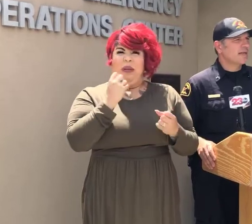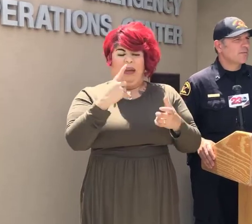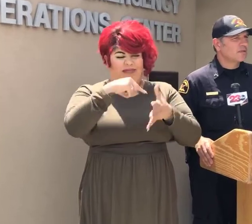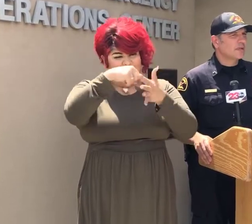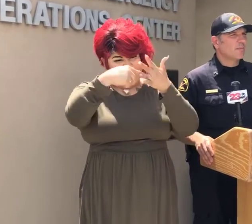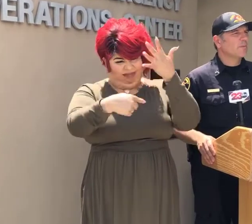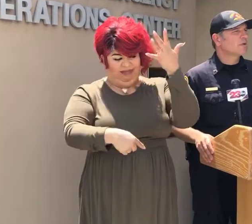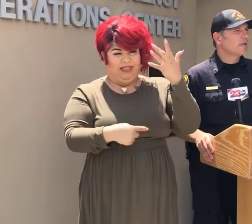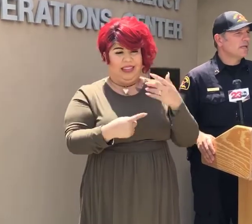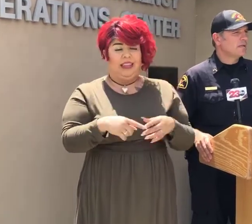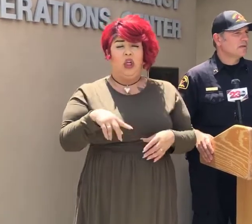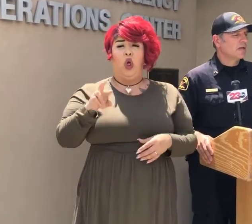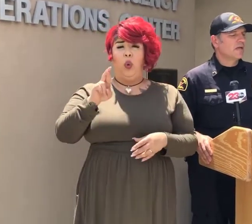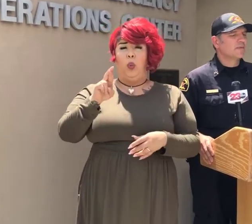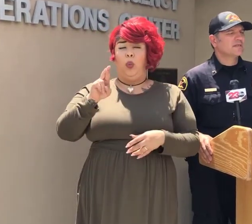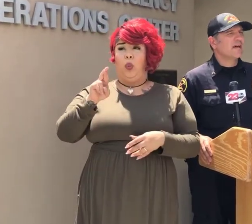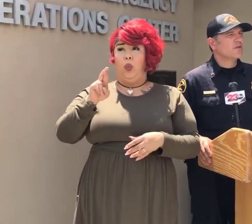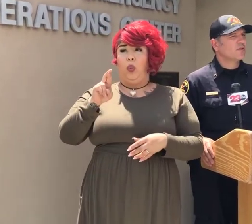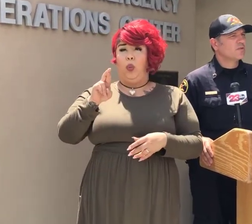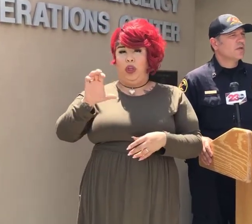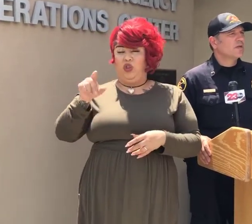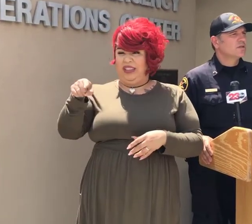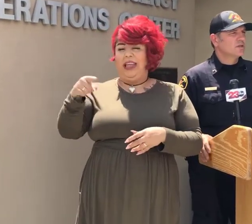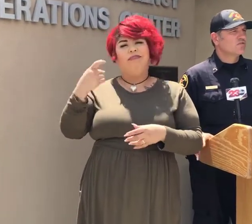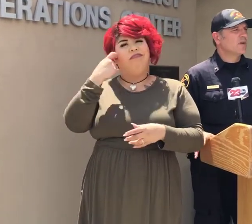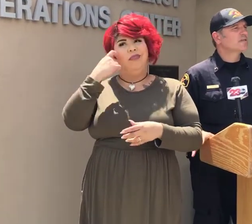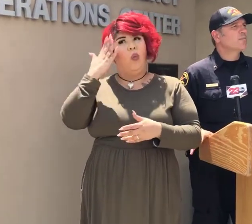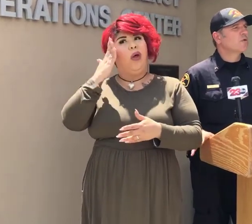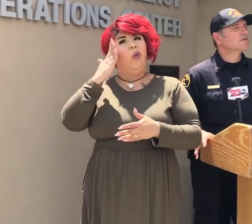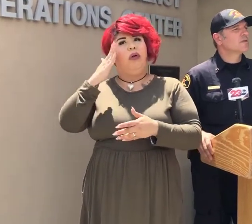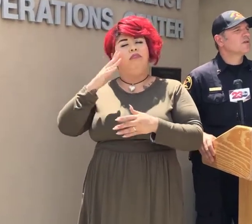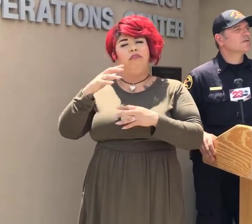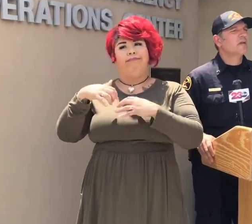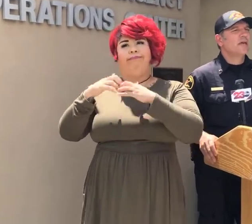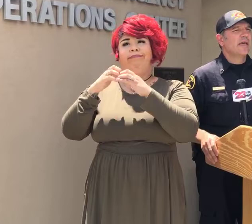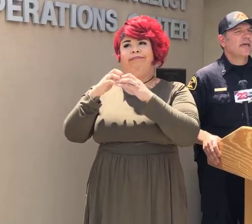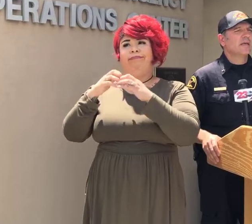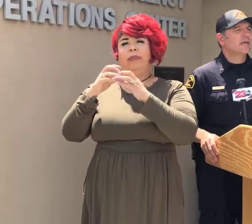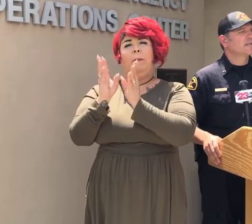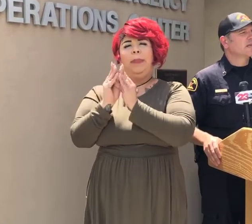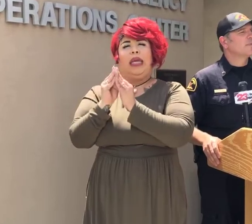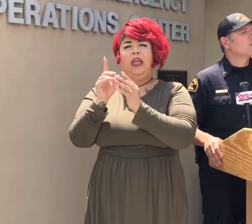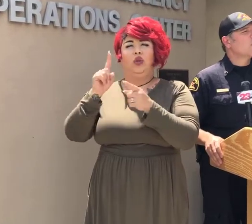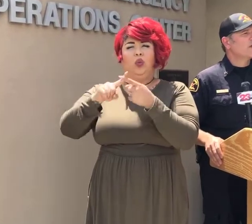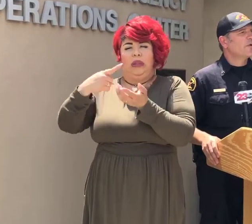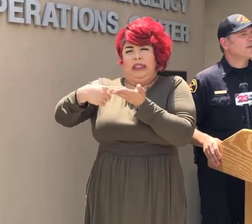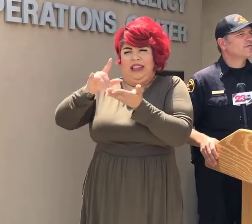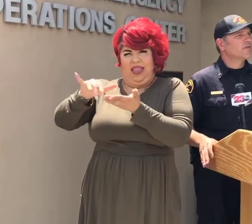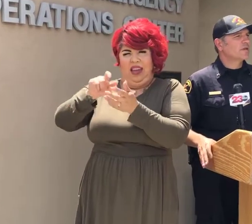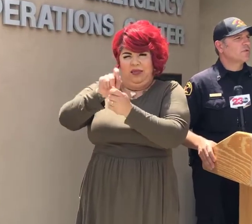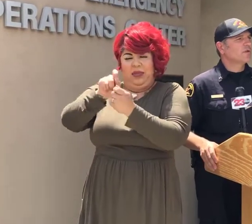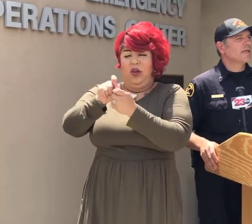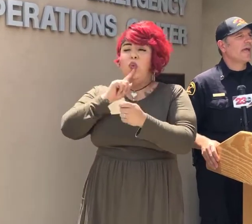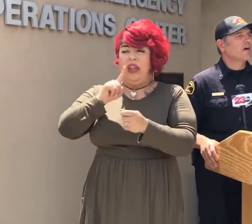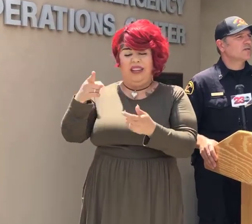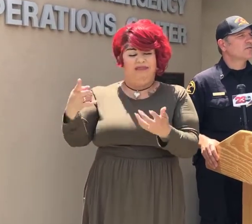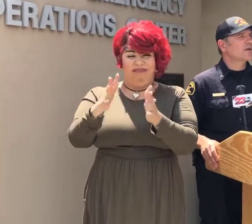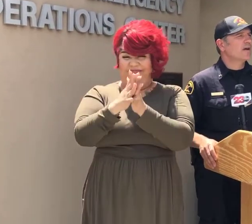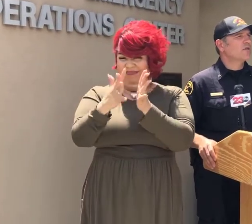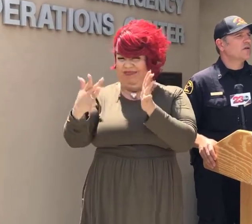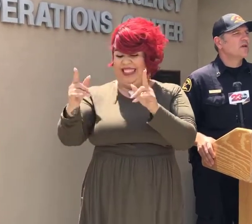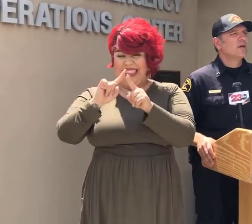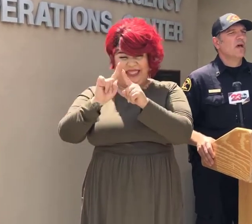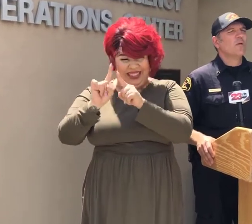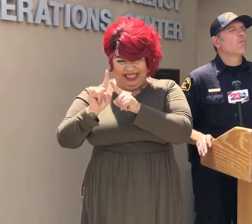Ridgecrest is establishing a public meeting this afternoon to address most of those, and it's going to be a wide range for the community, how